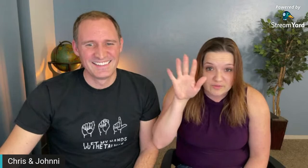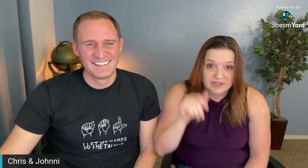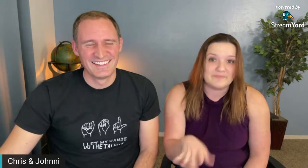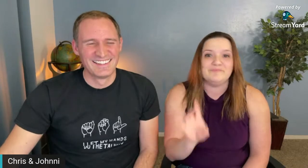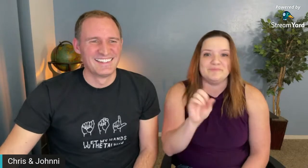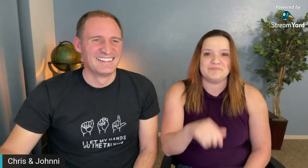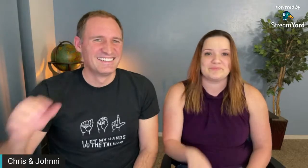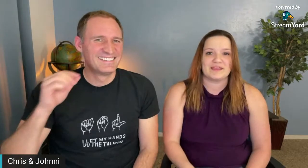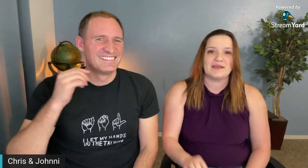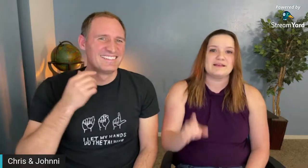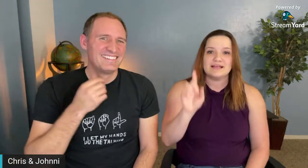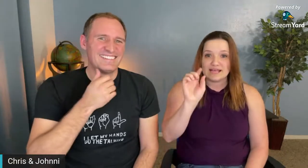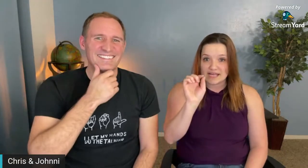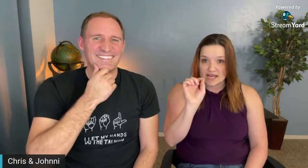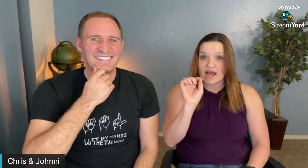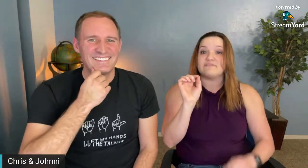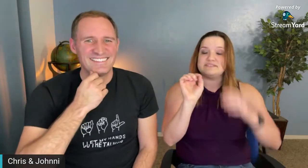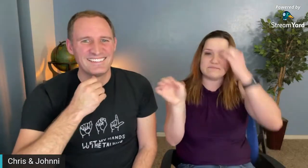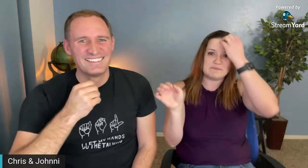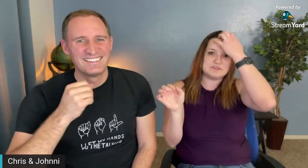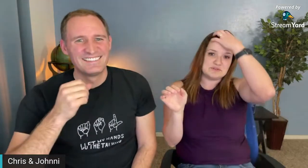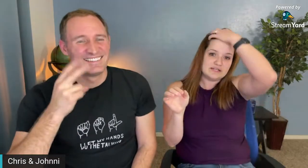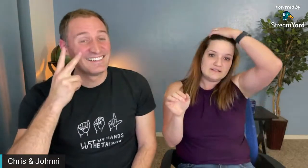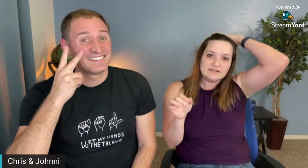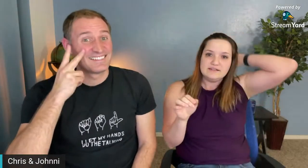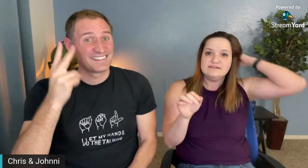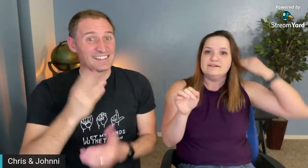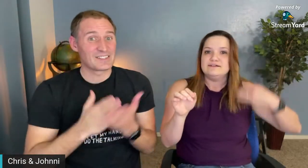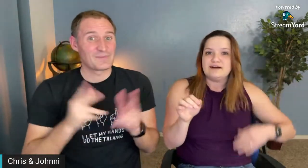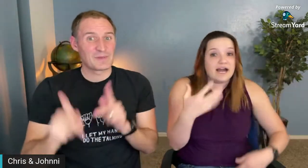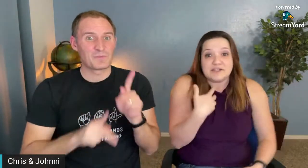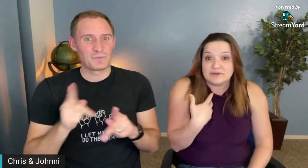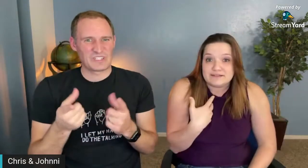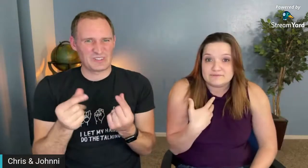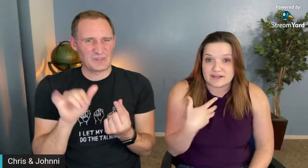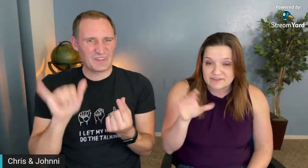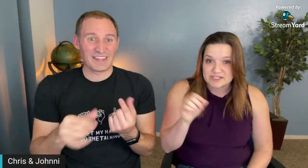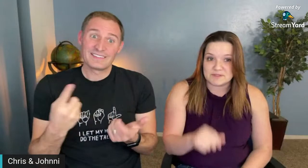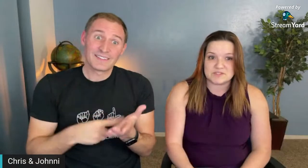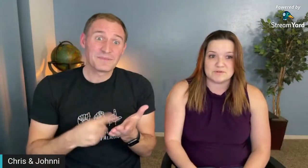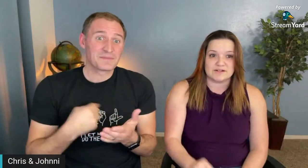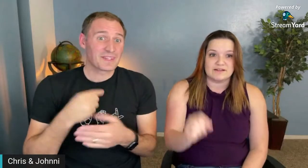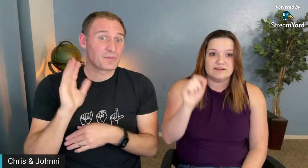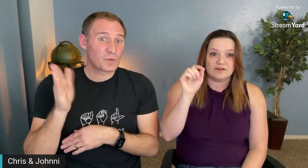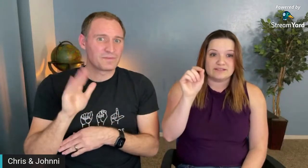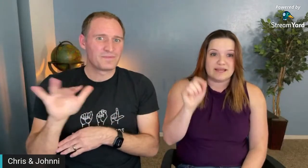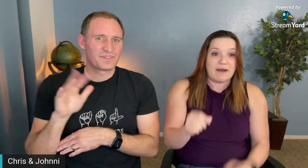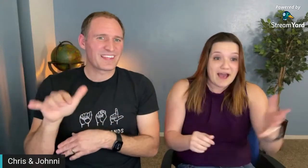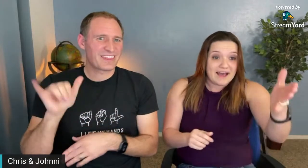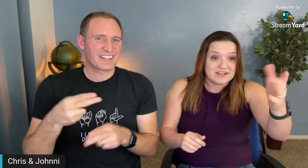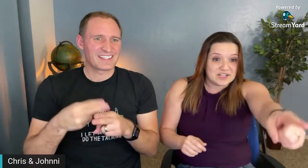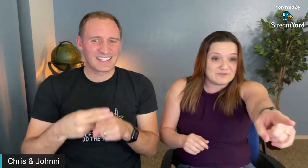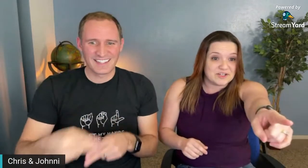with it. Yeah, I've seen people do it. I do it when I fingerspell this word or this name. Good for